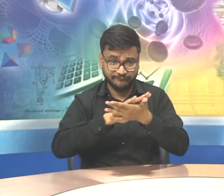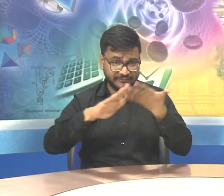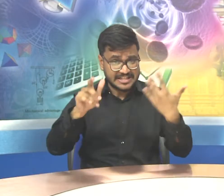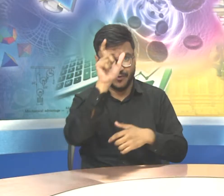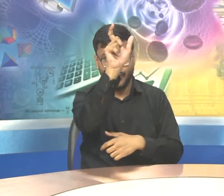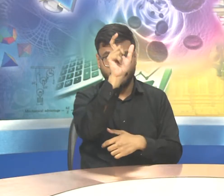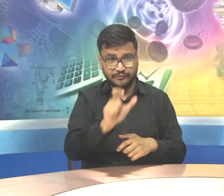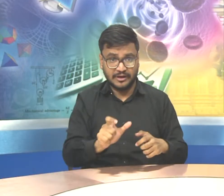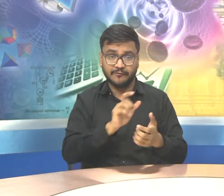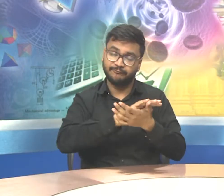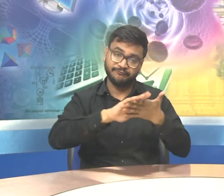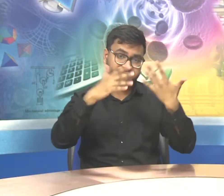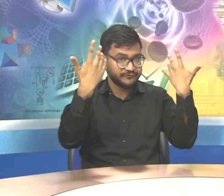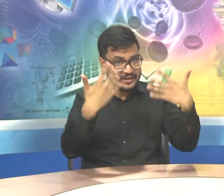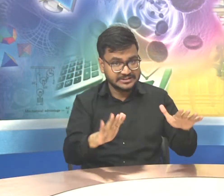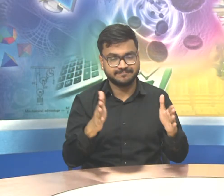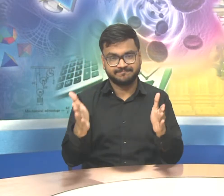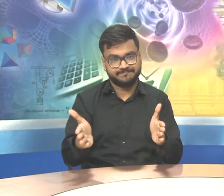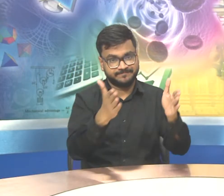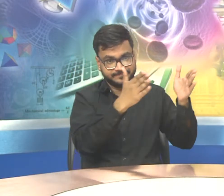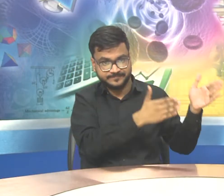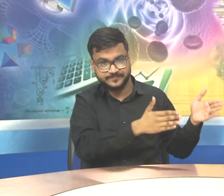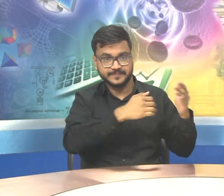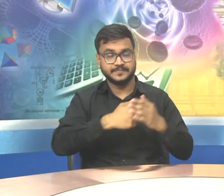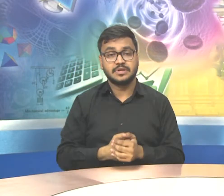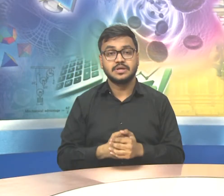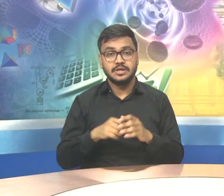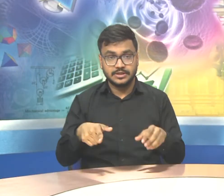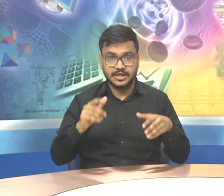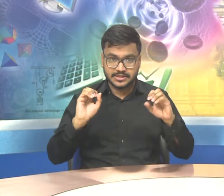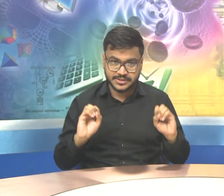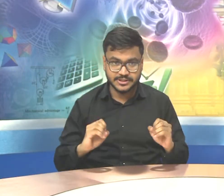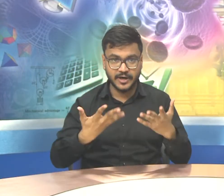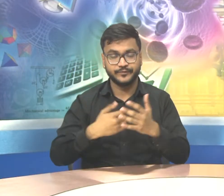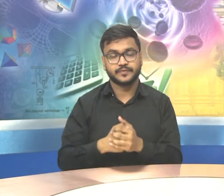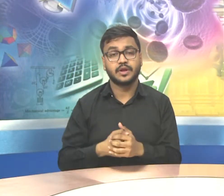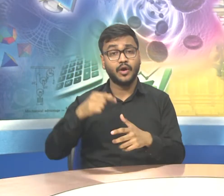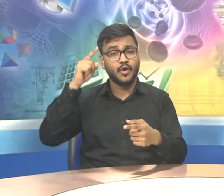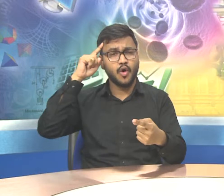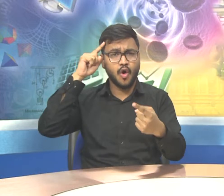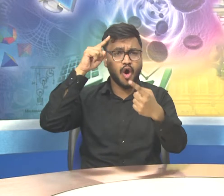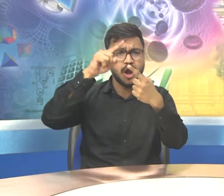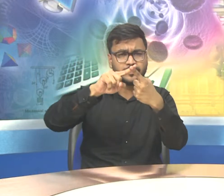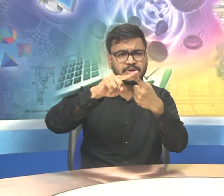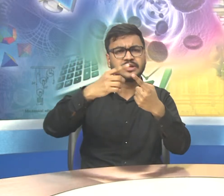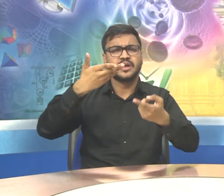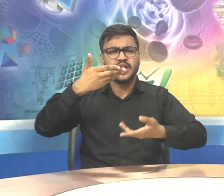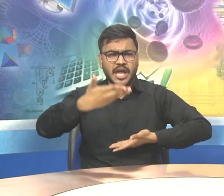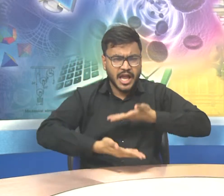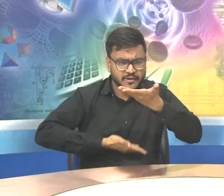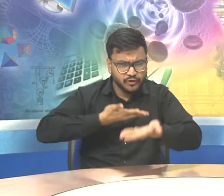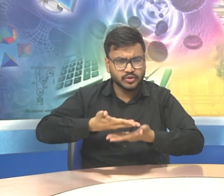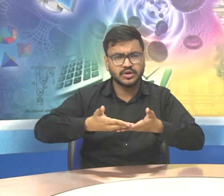outcomes. After study this lesson, learners